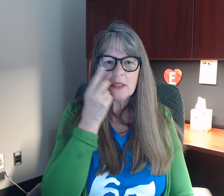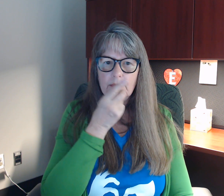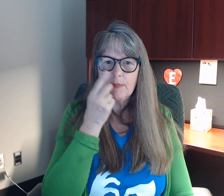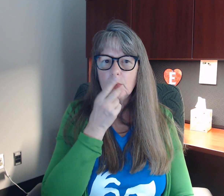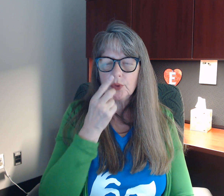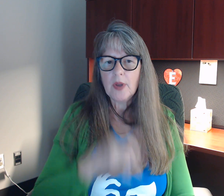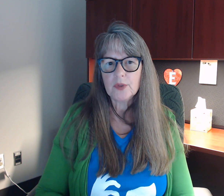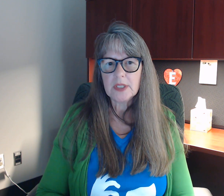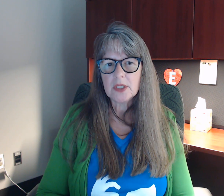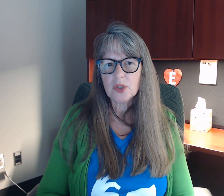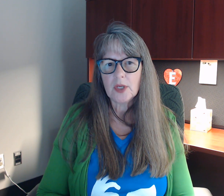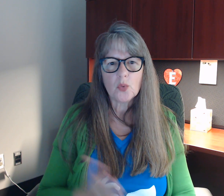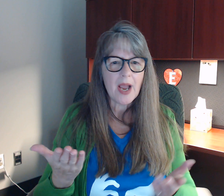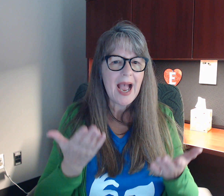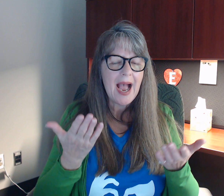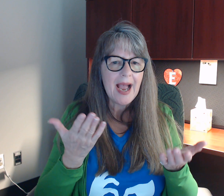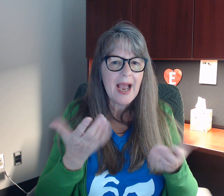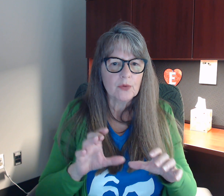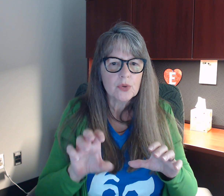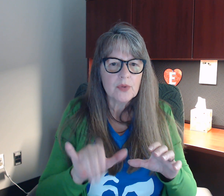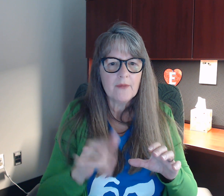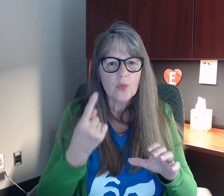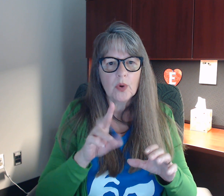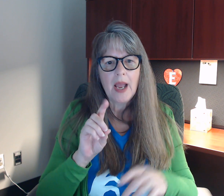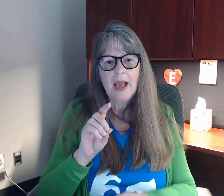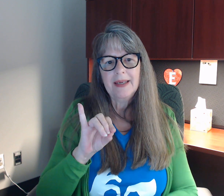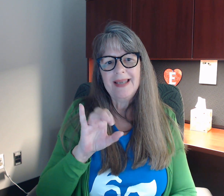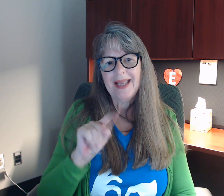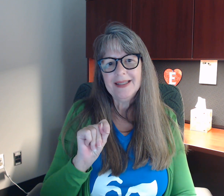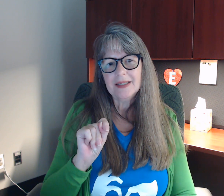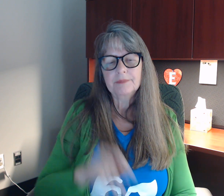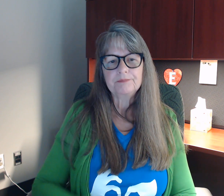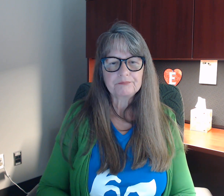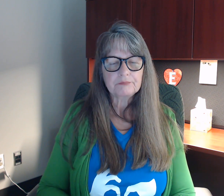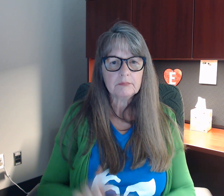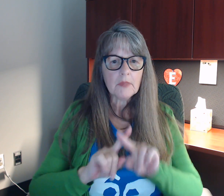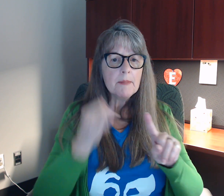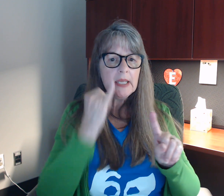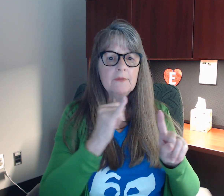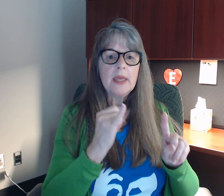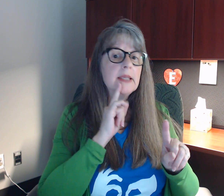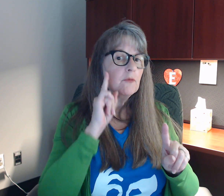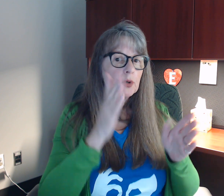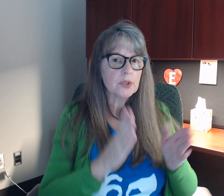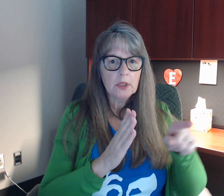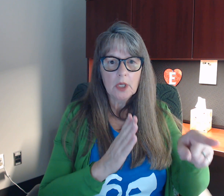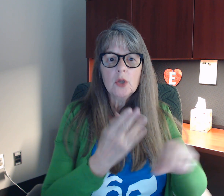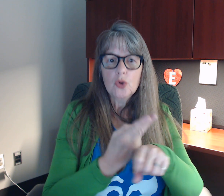People will do that for dentist, so that's why I don't do that for diet. But if that deaf person uses